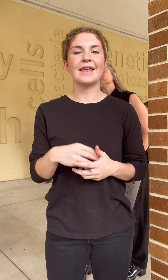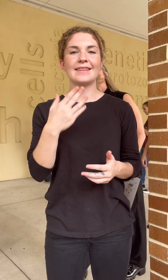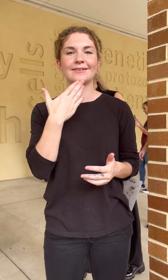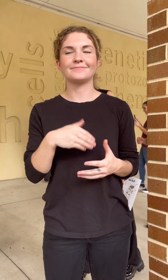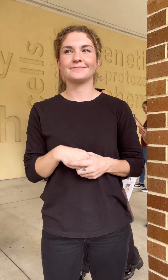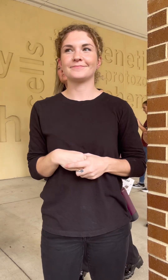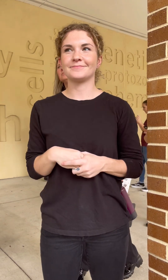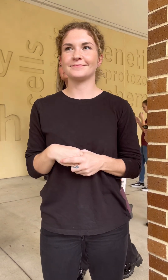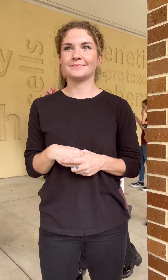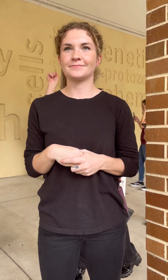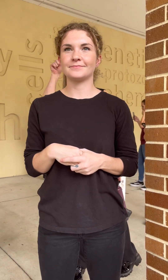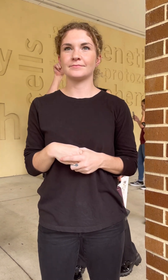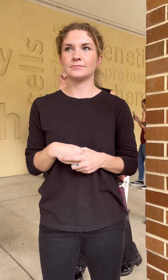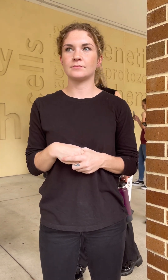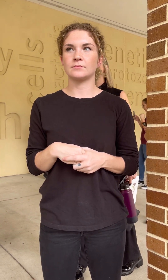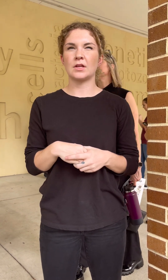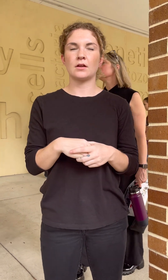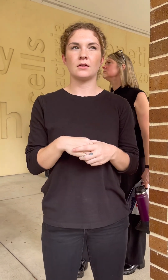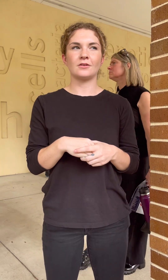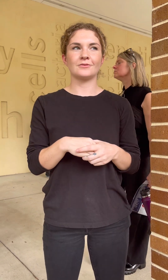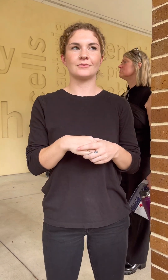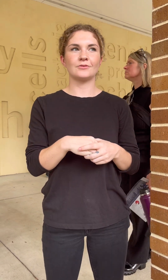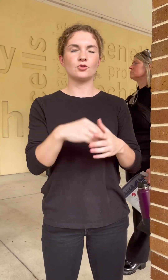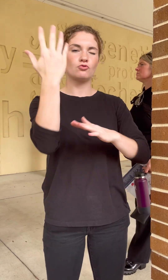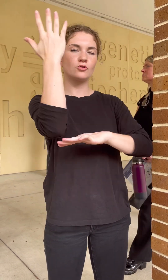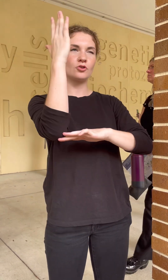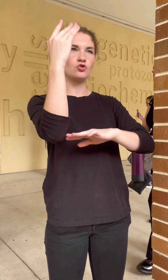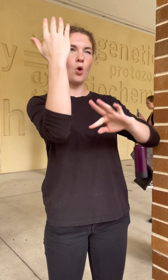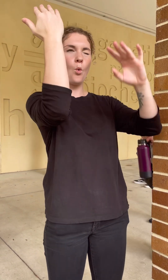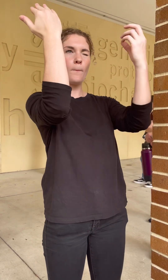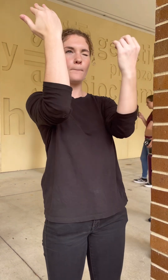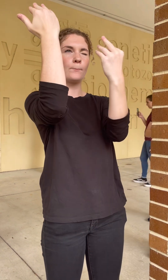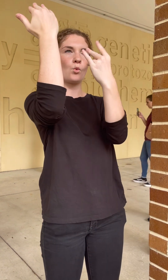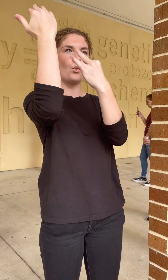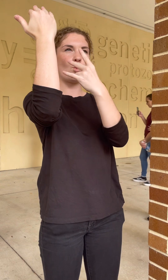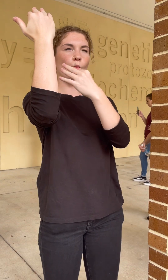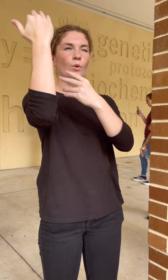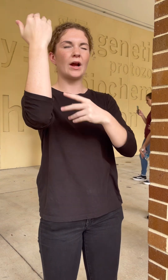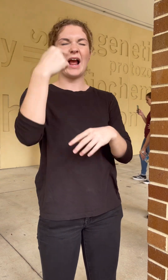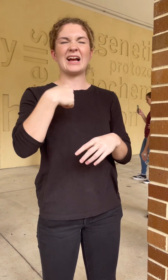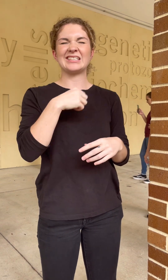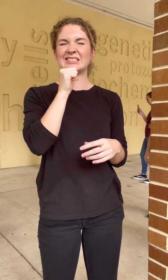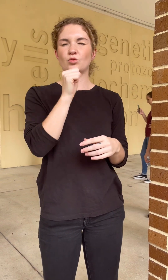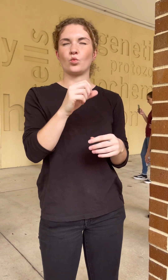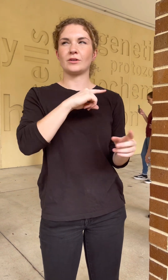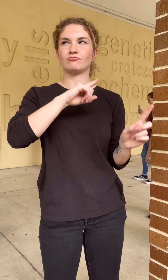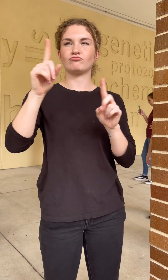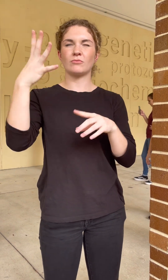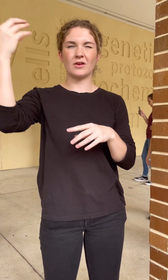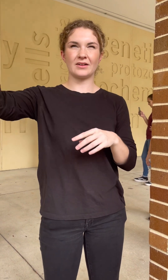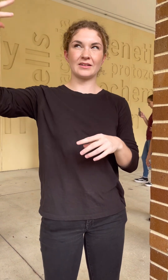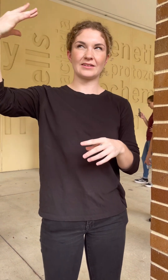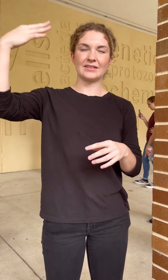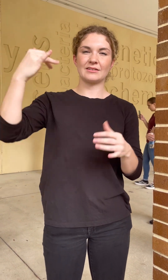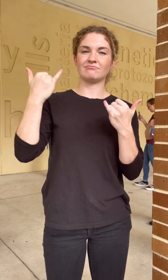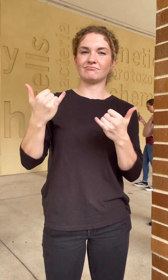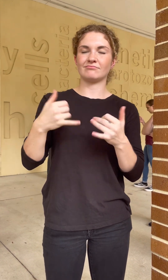through the trees, I don't want to take us into the sun just yet, but that is building 8. That's where you can find our English and Interdisciplinary